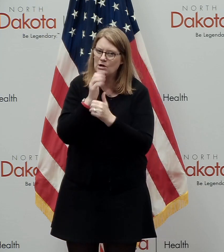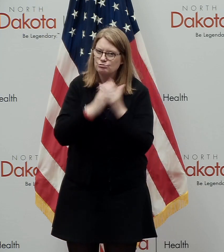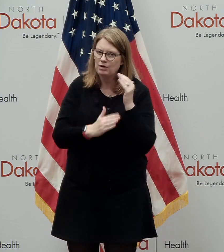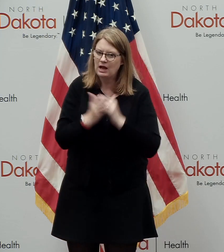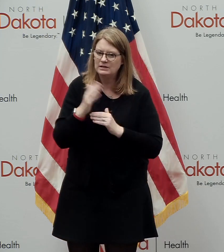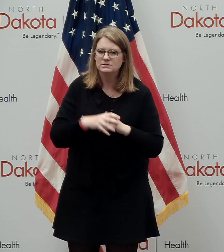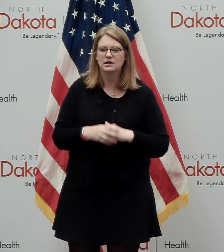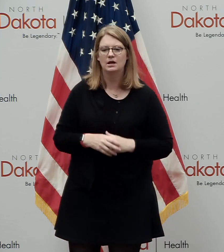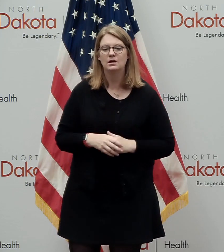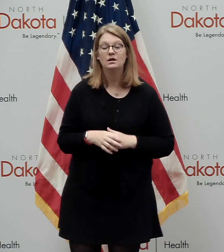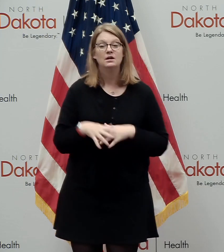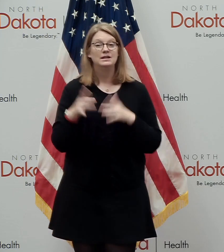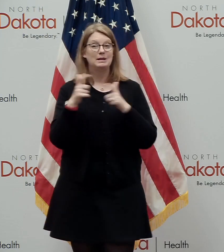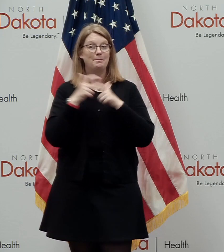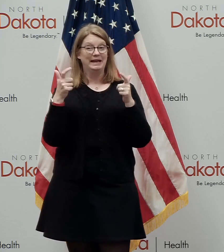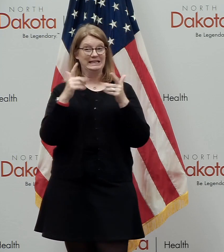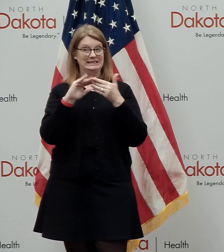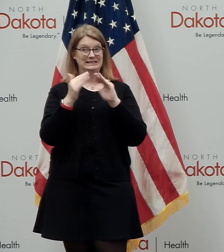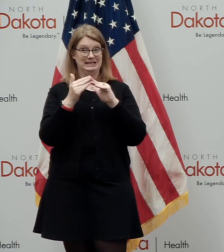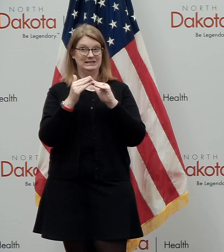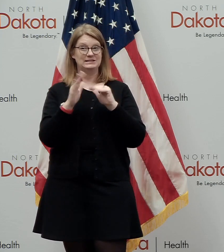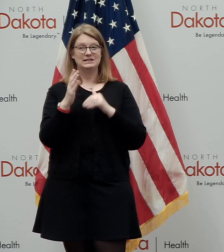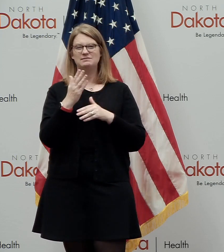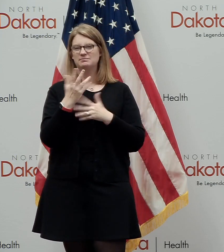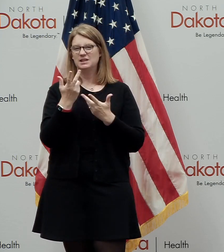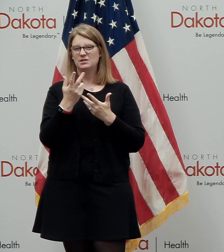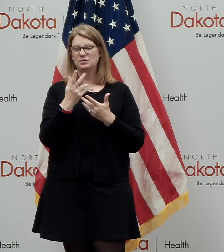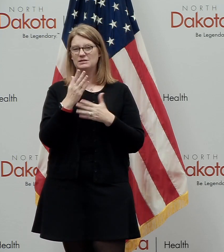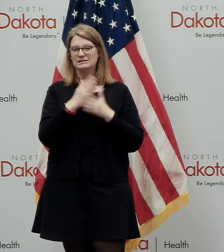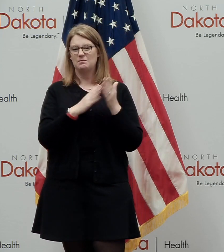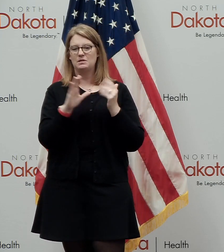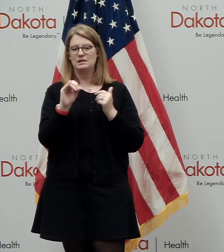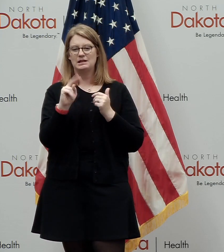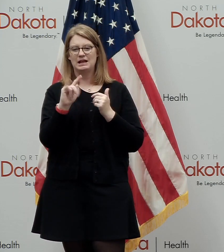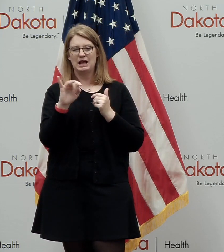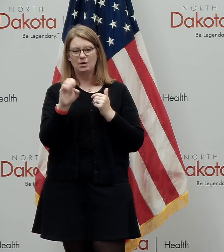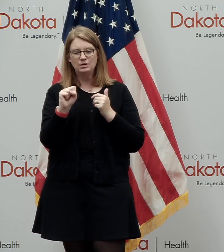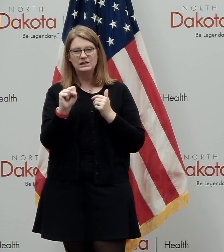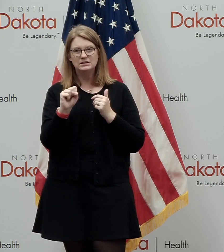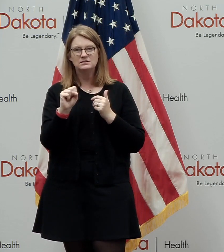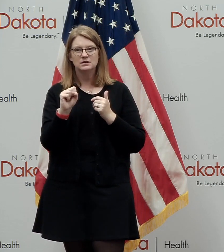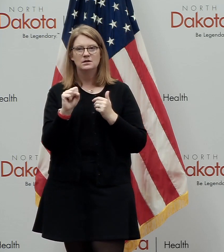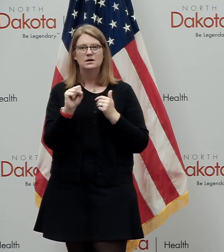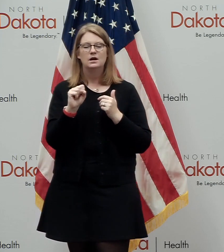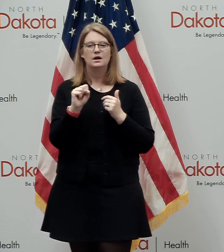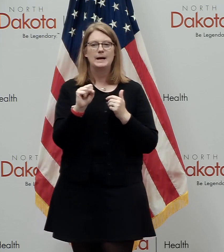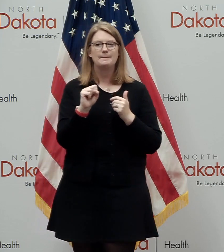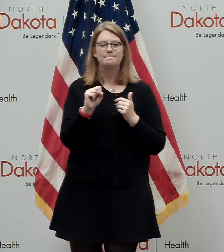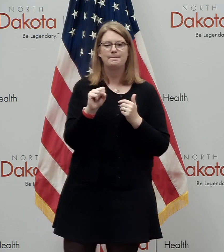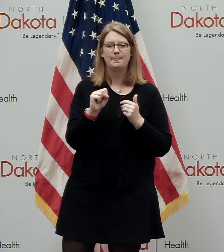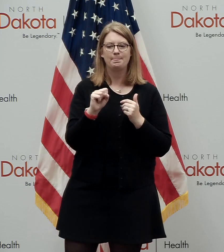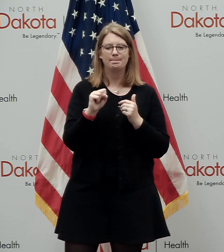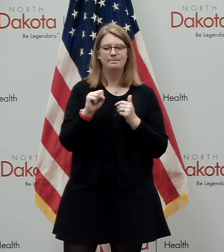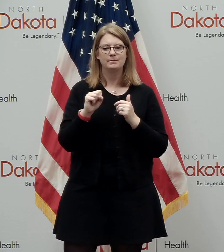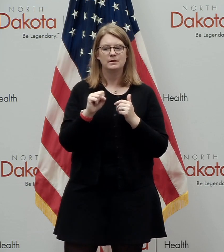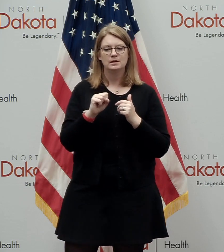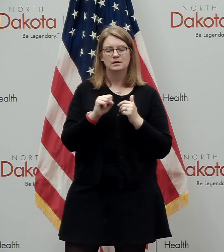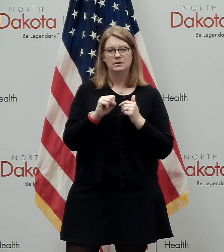largest metros and some of these counties are, since the status got changed last week, that they're looking at their